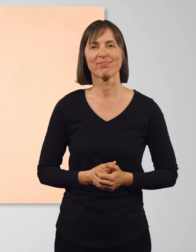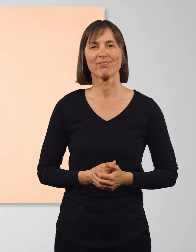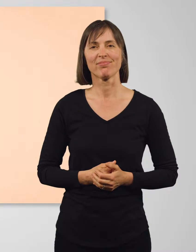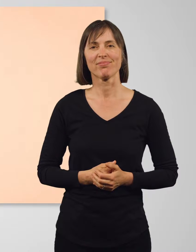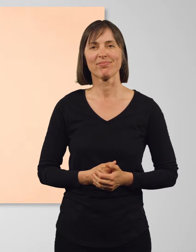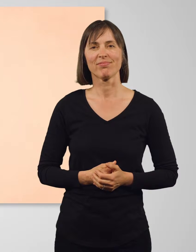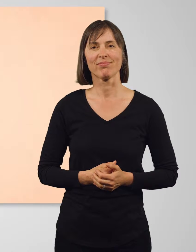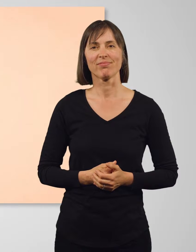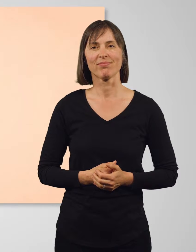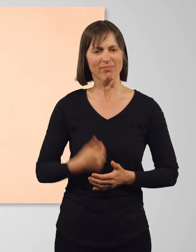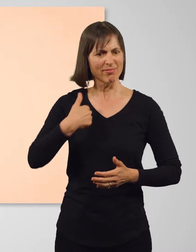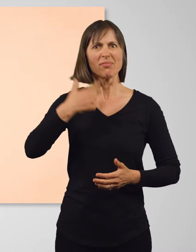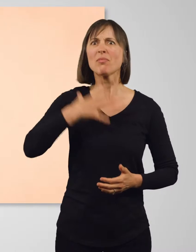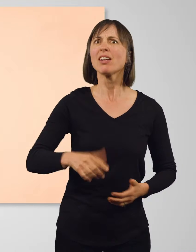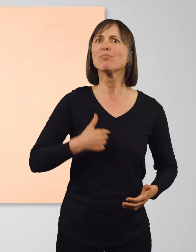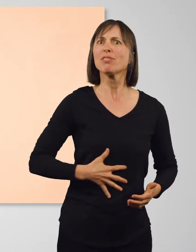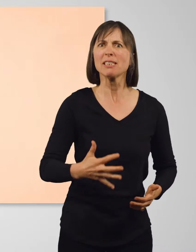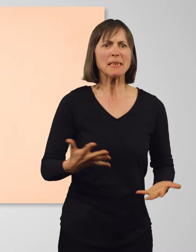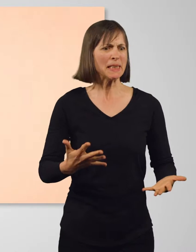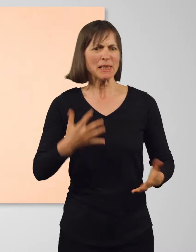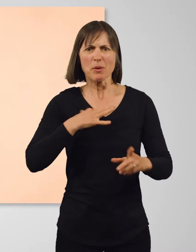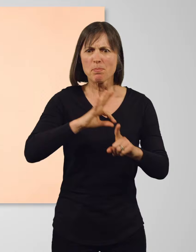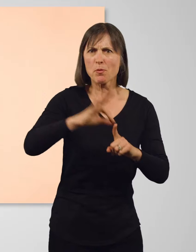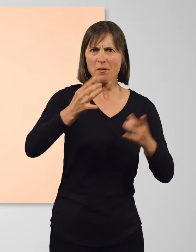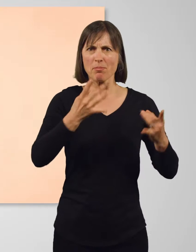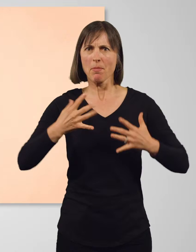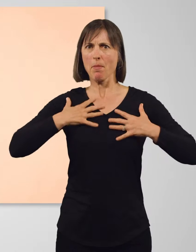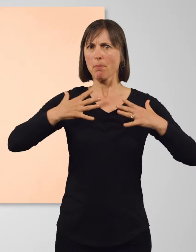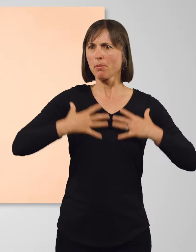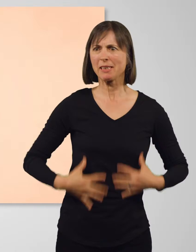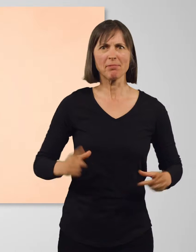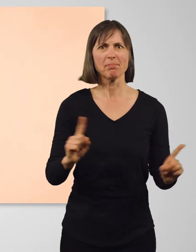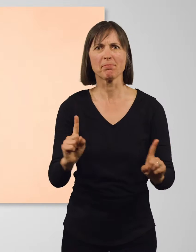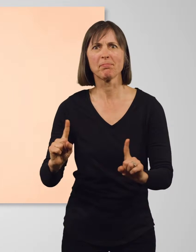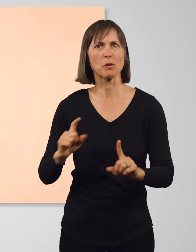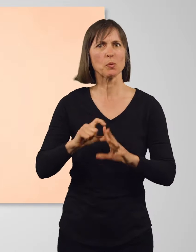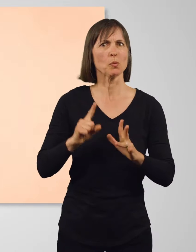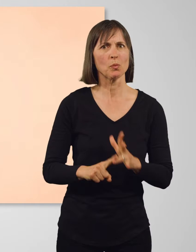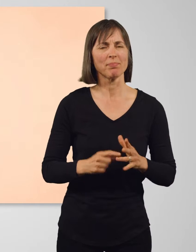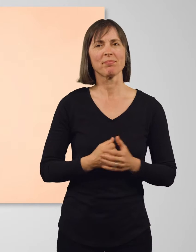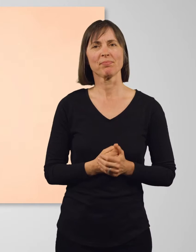ended. So, how can you improve your chances of getting pregnant?